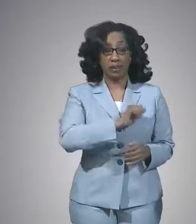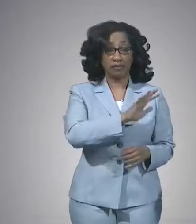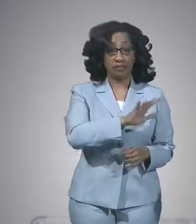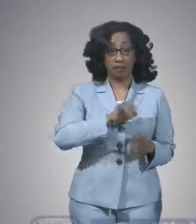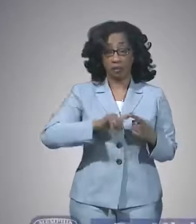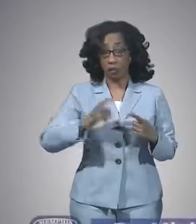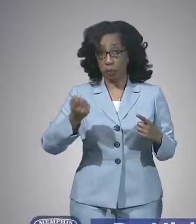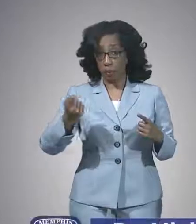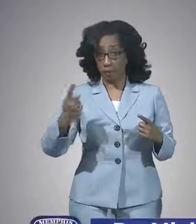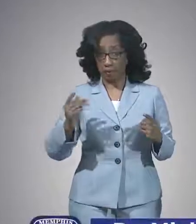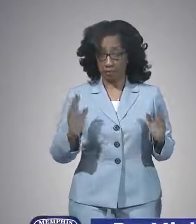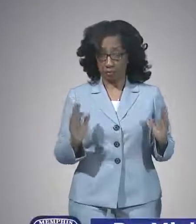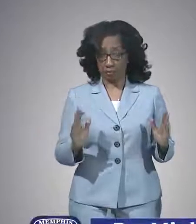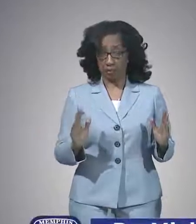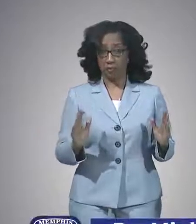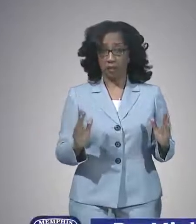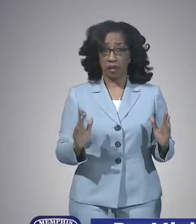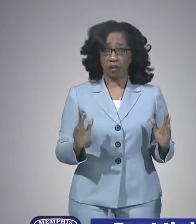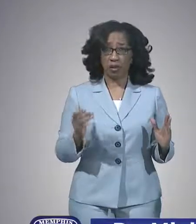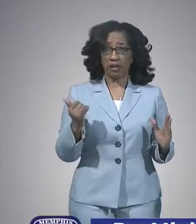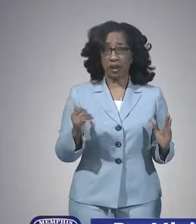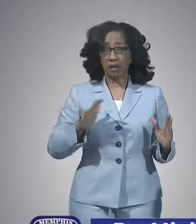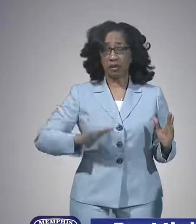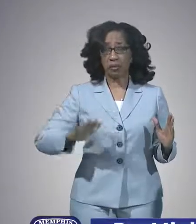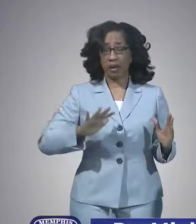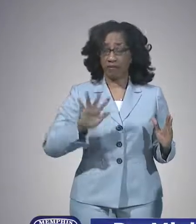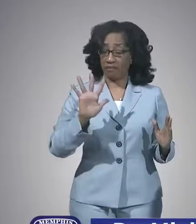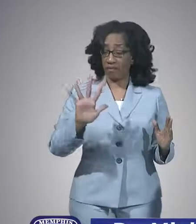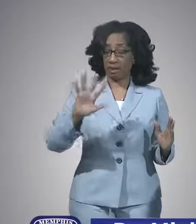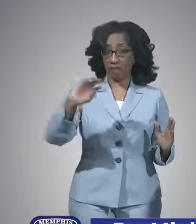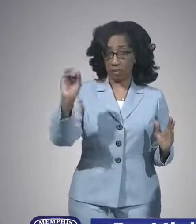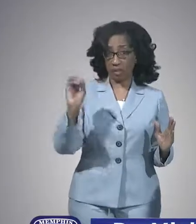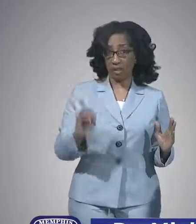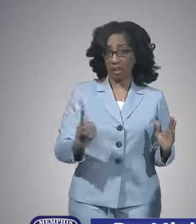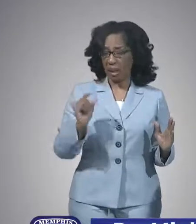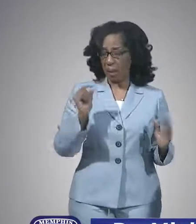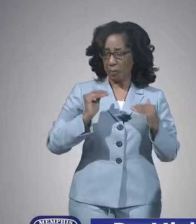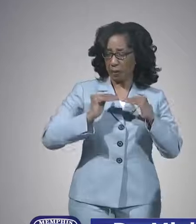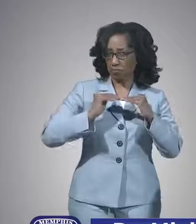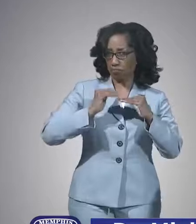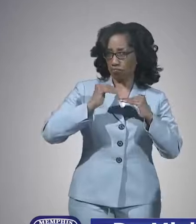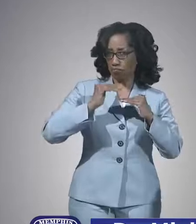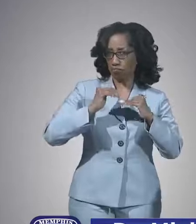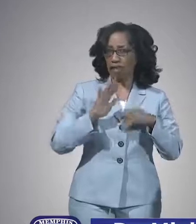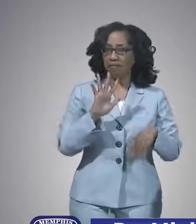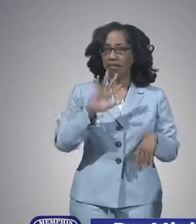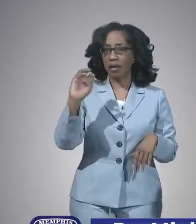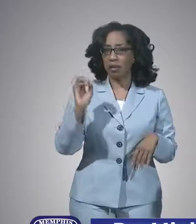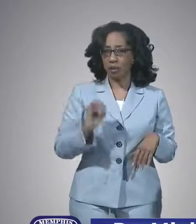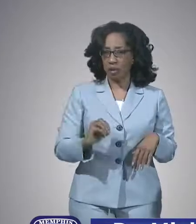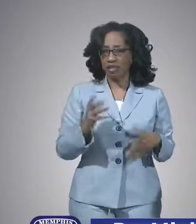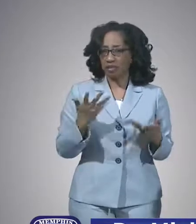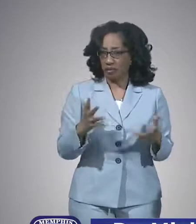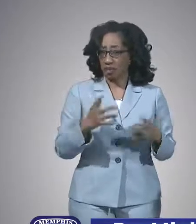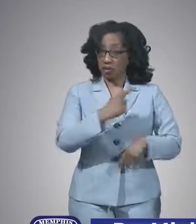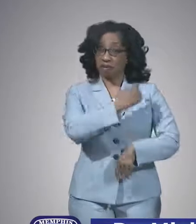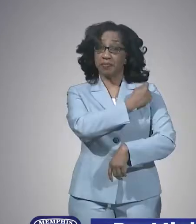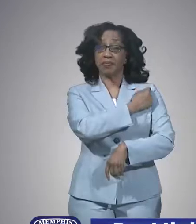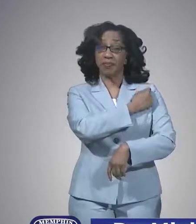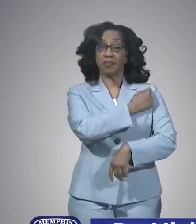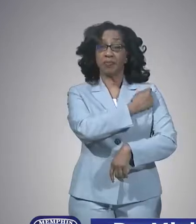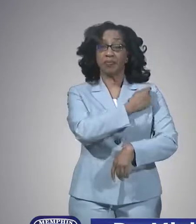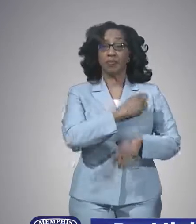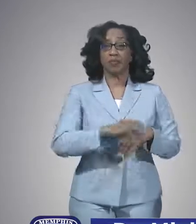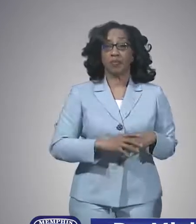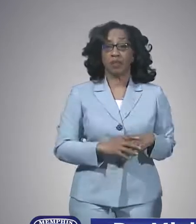11-year-old category, we're sitting at right at about 5%, a little over 5% vaccinated in that age group. And